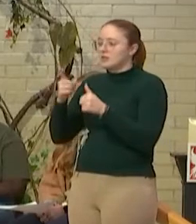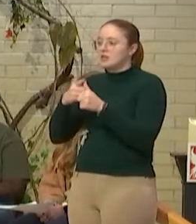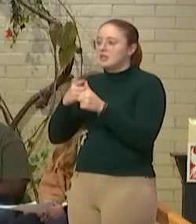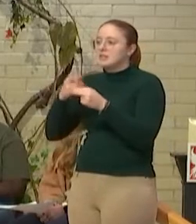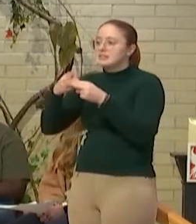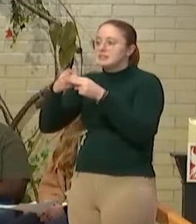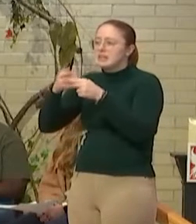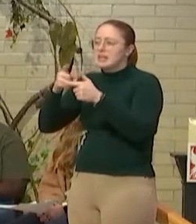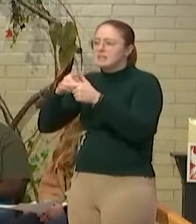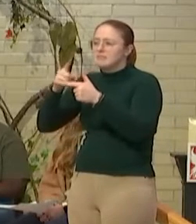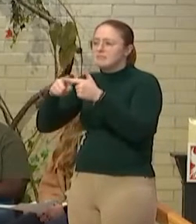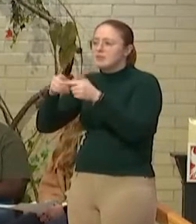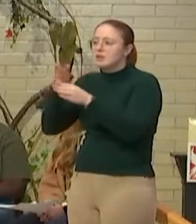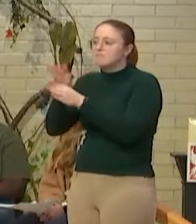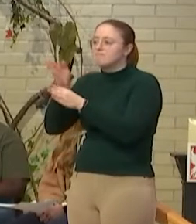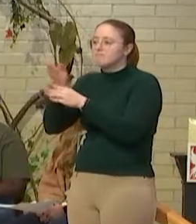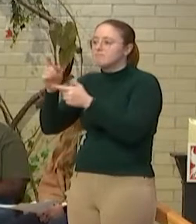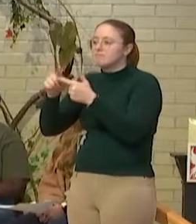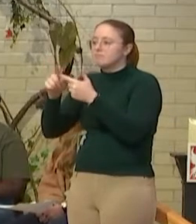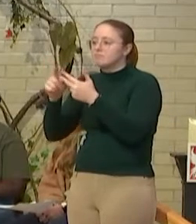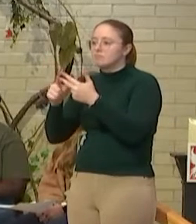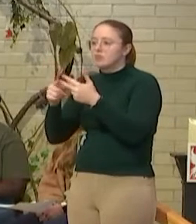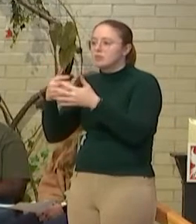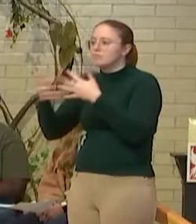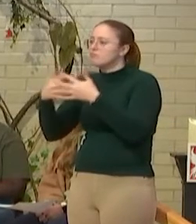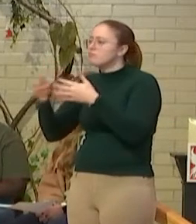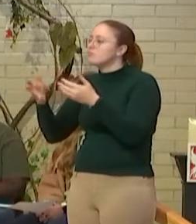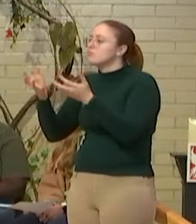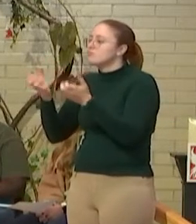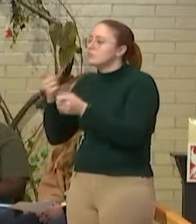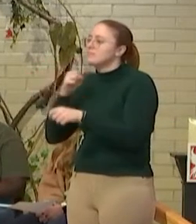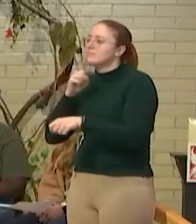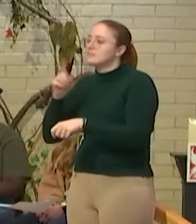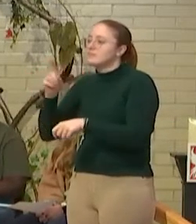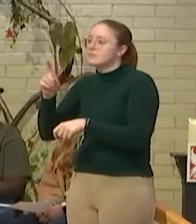and anything you want to say about your disability, okay?